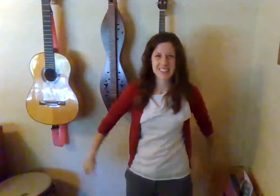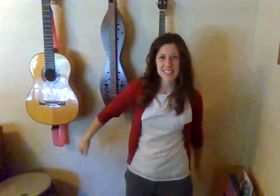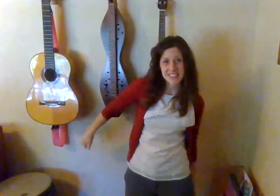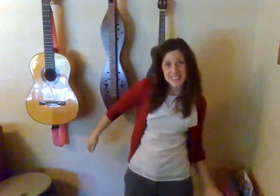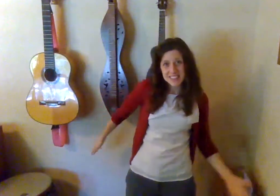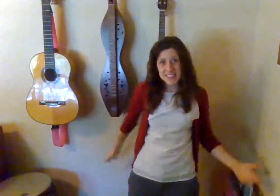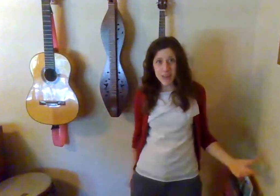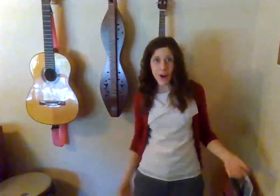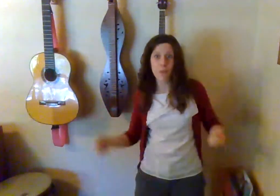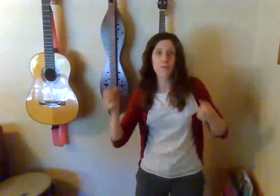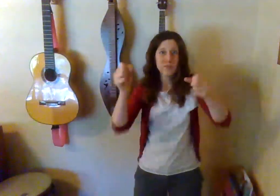Zero.